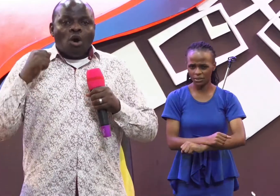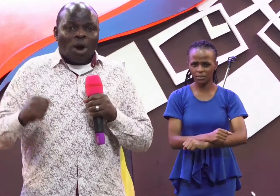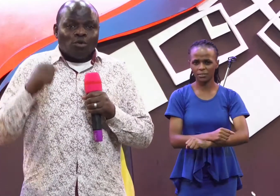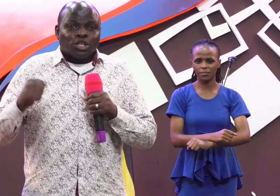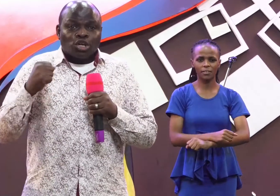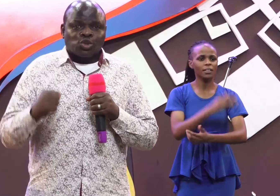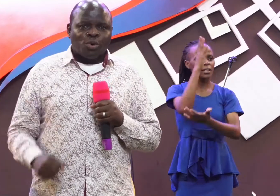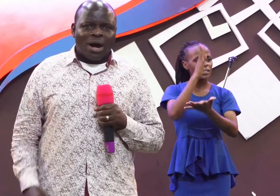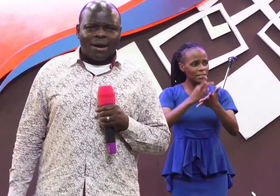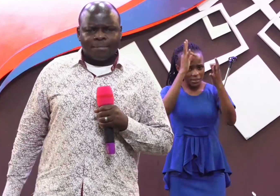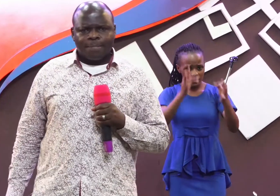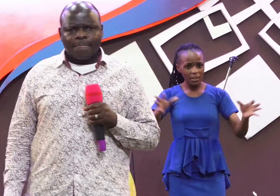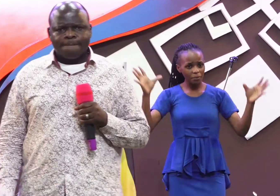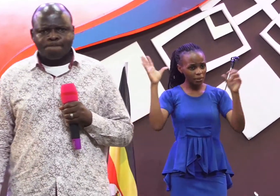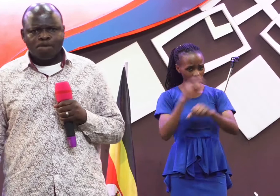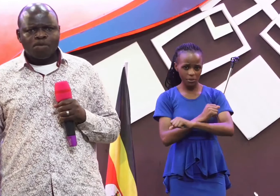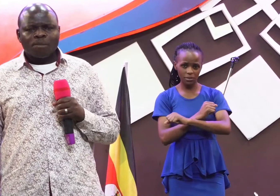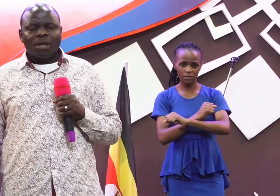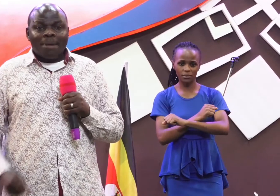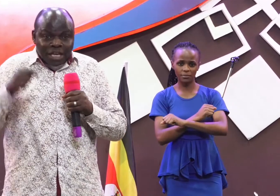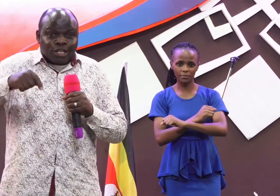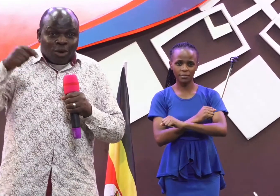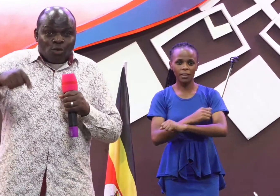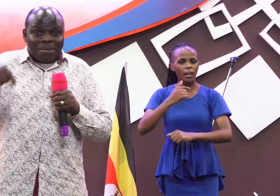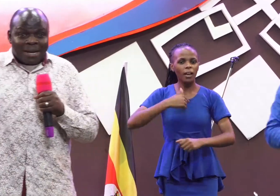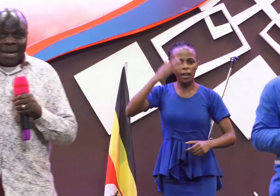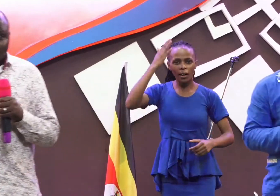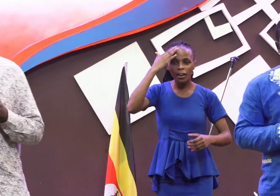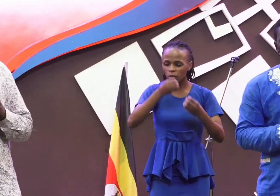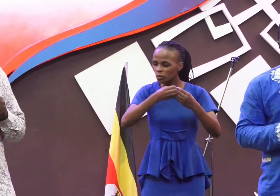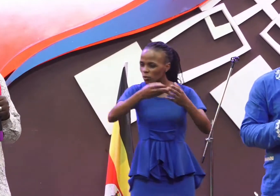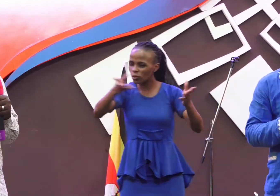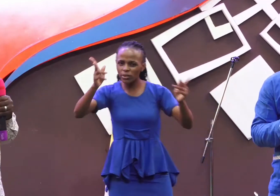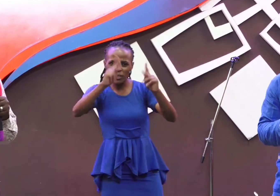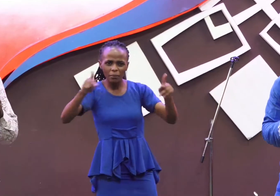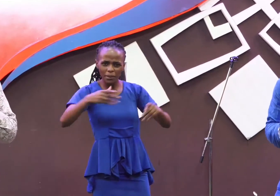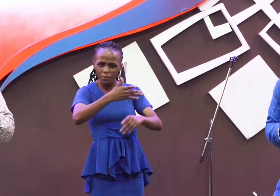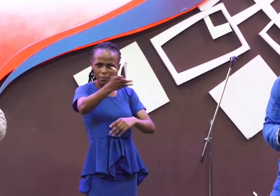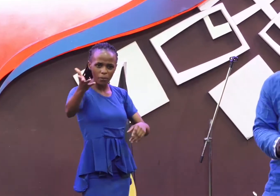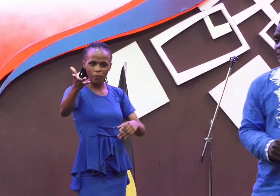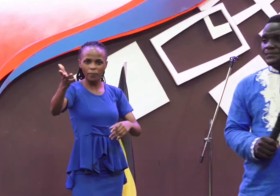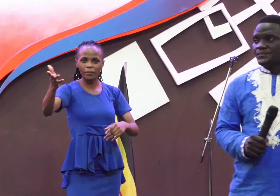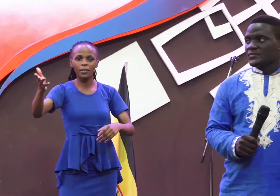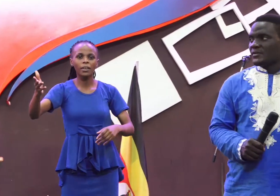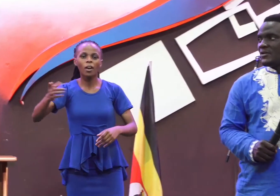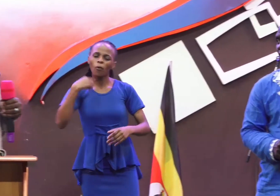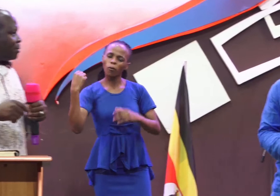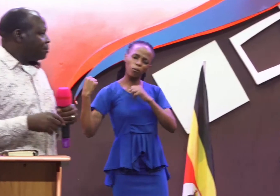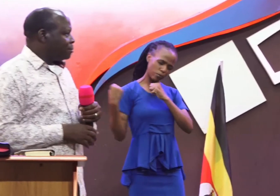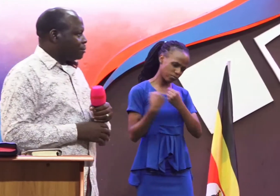you miss. There is something you miss. I know that there are many